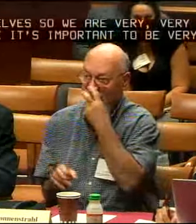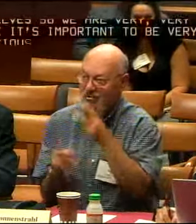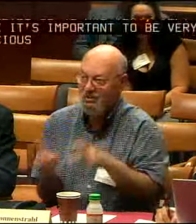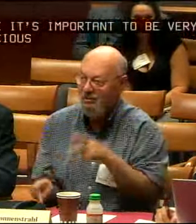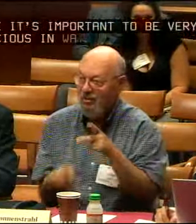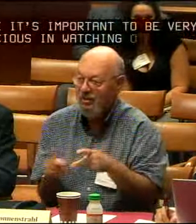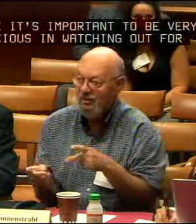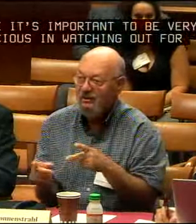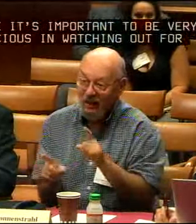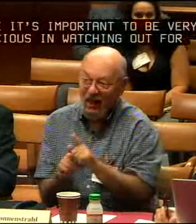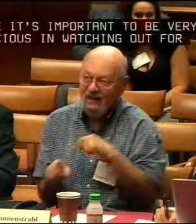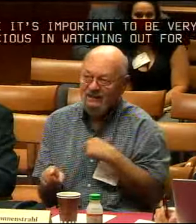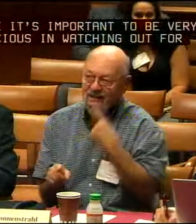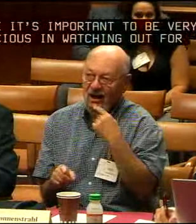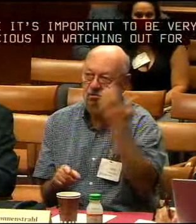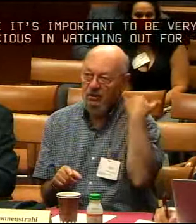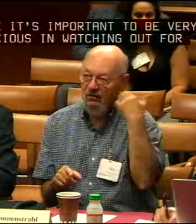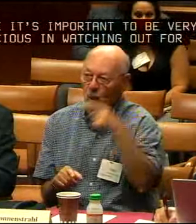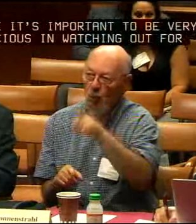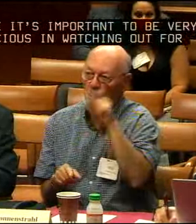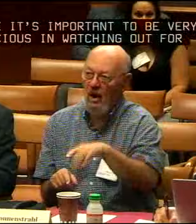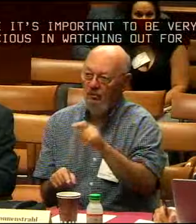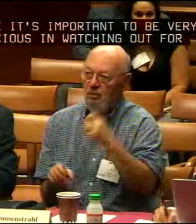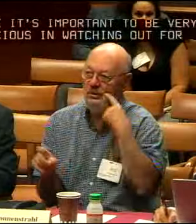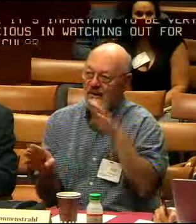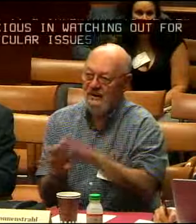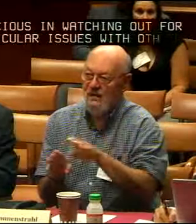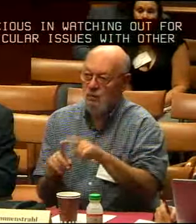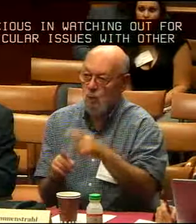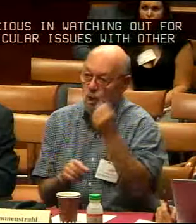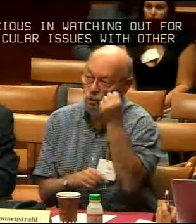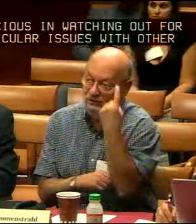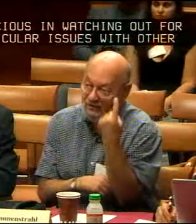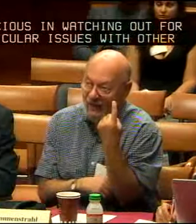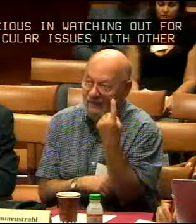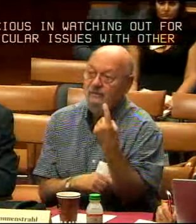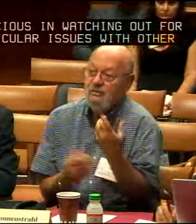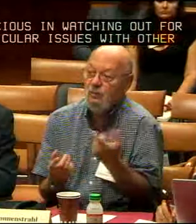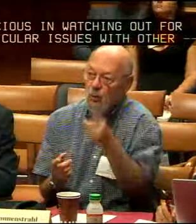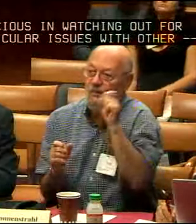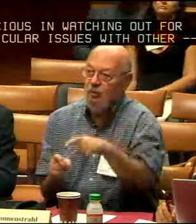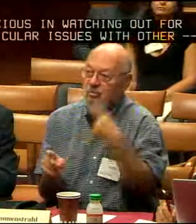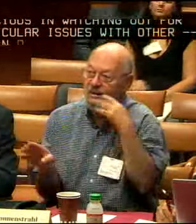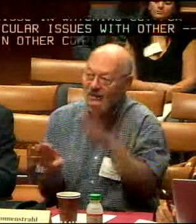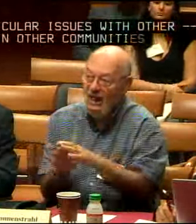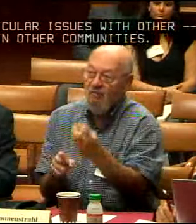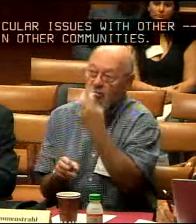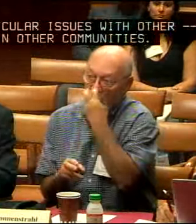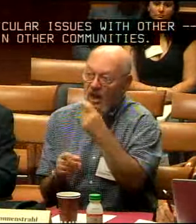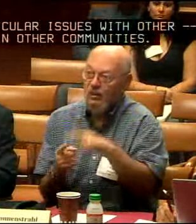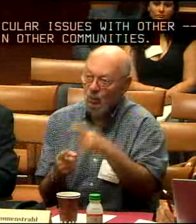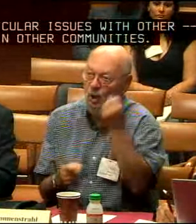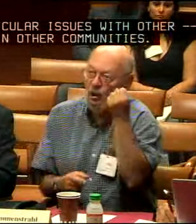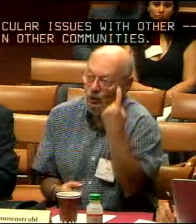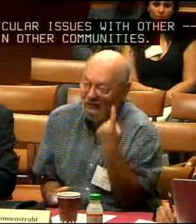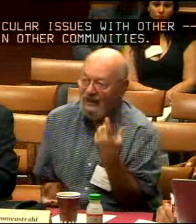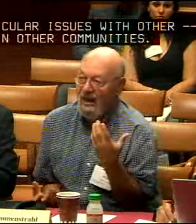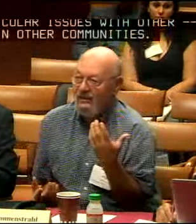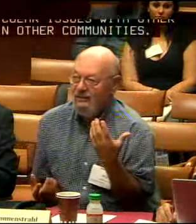issues within other communities. So again, often you have to be deaf to understand what's